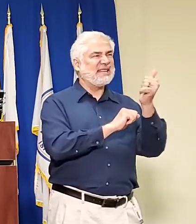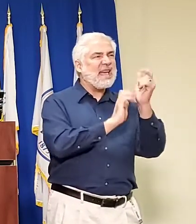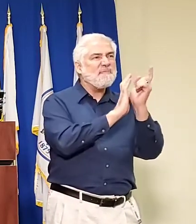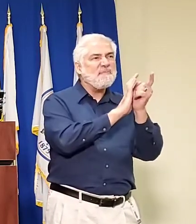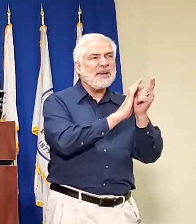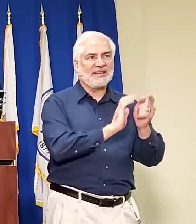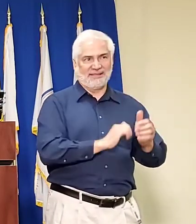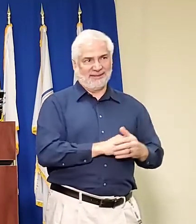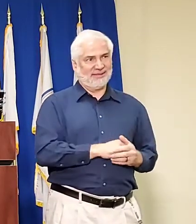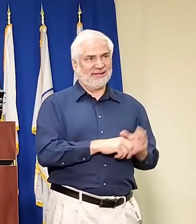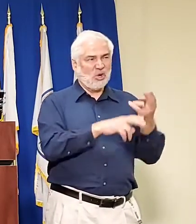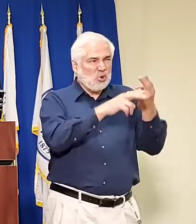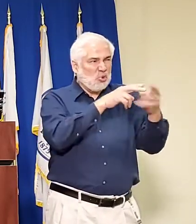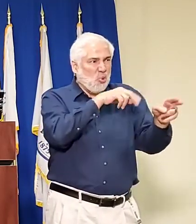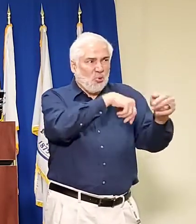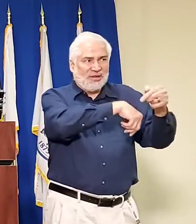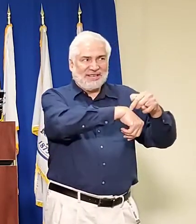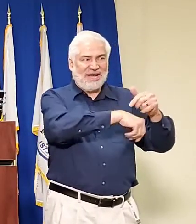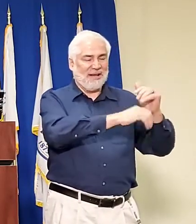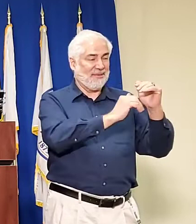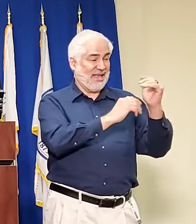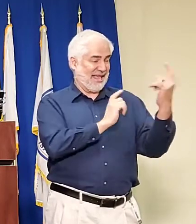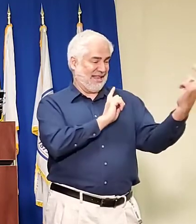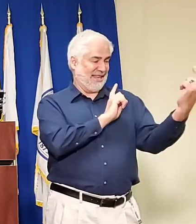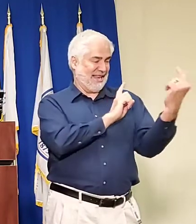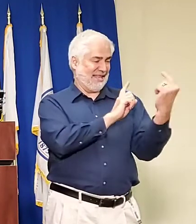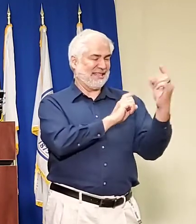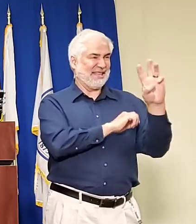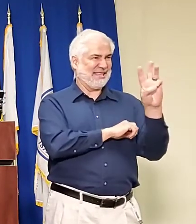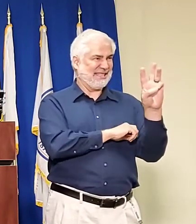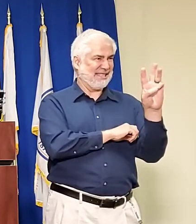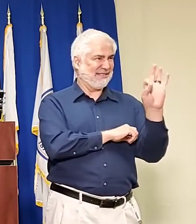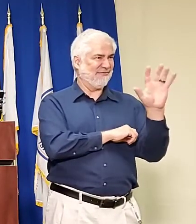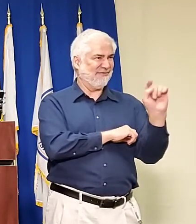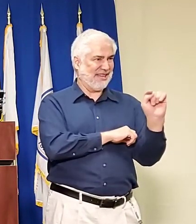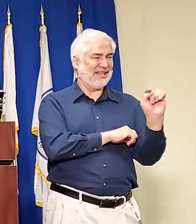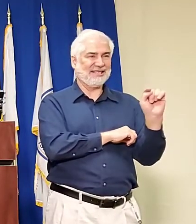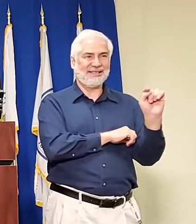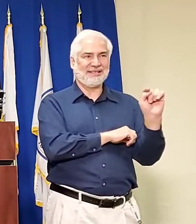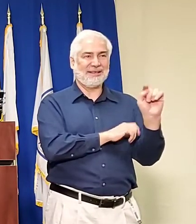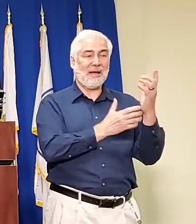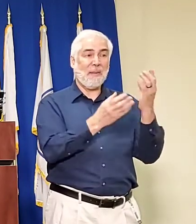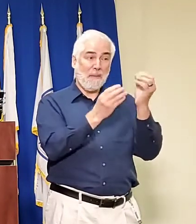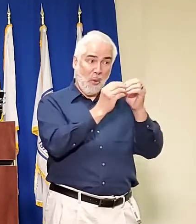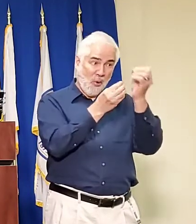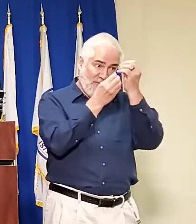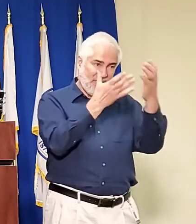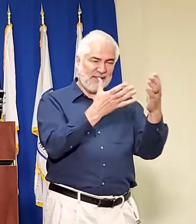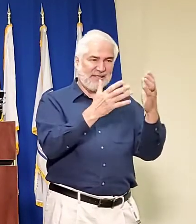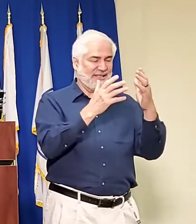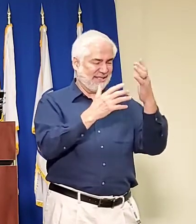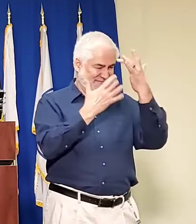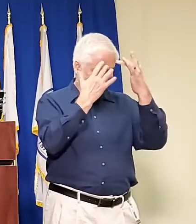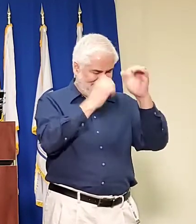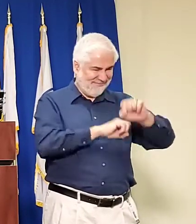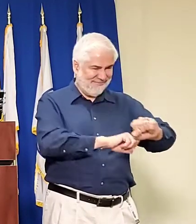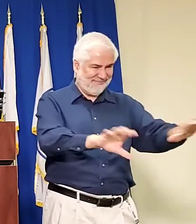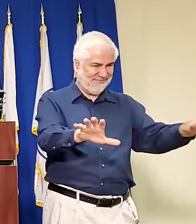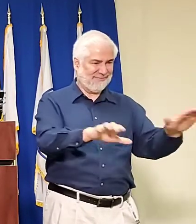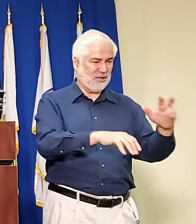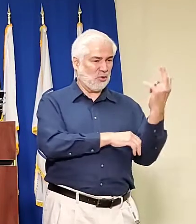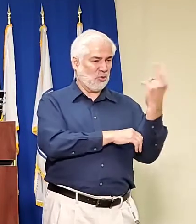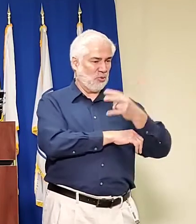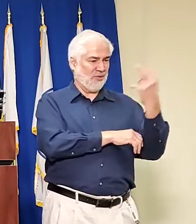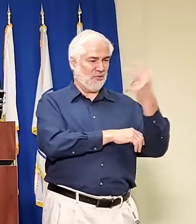10 minutes and less than 6 feet. And more data is coming out that people are infectious 2 to 3